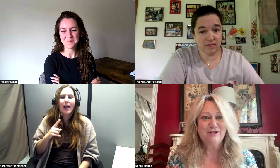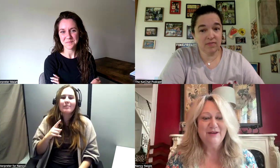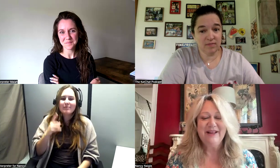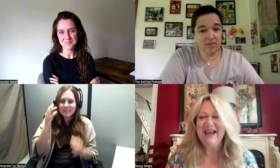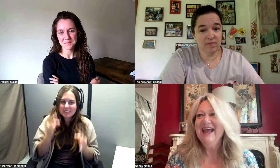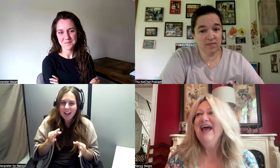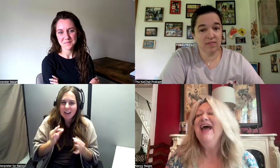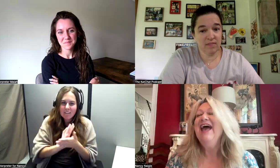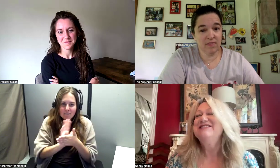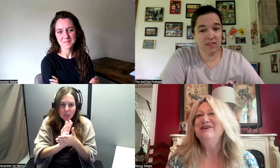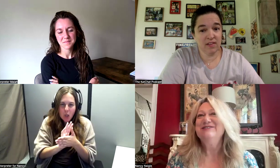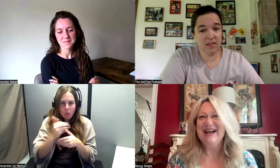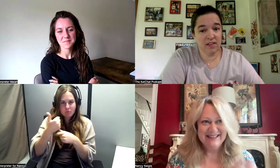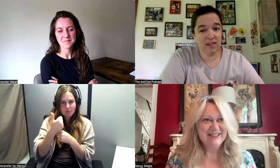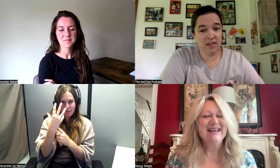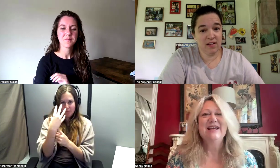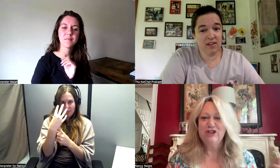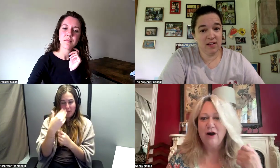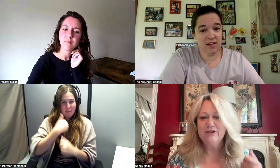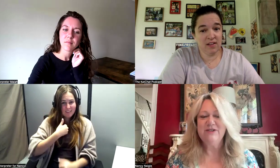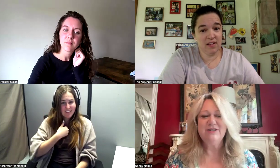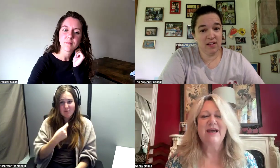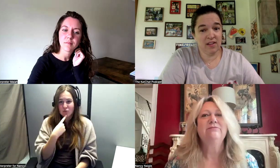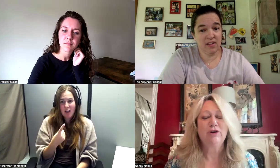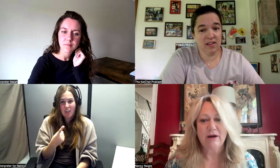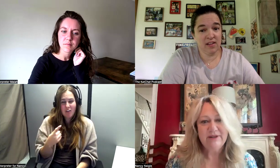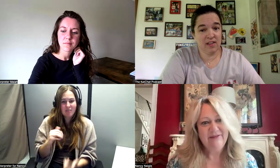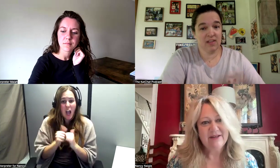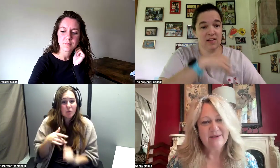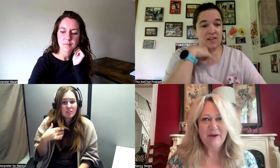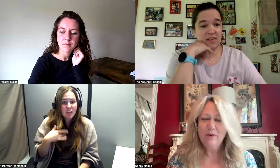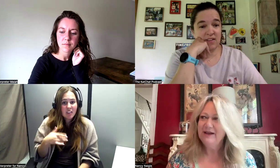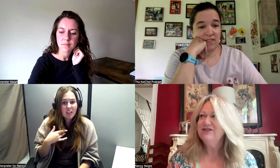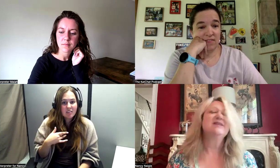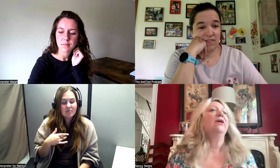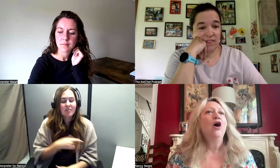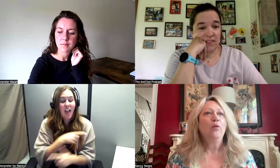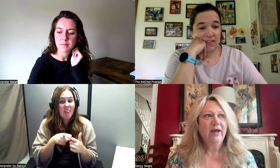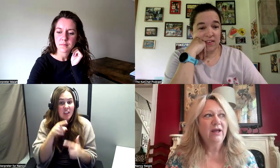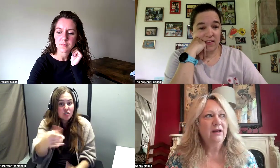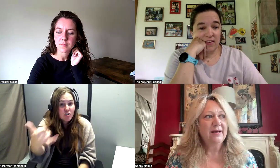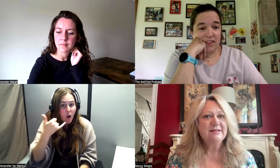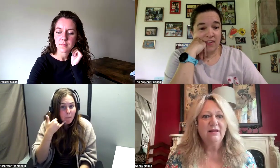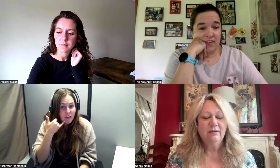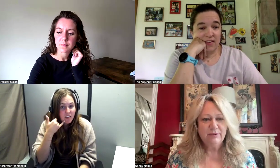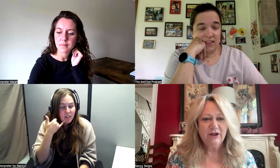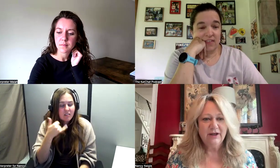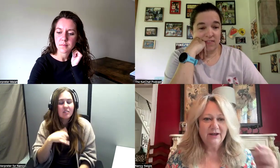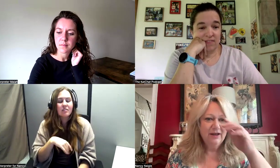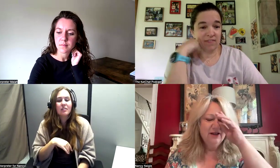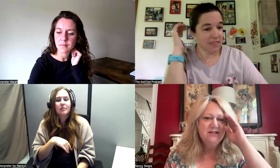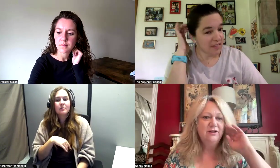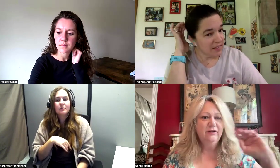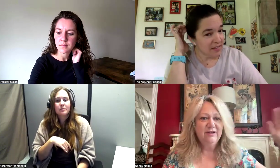the screenplay. And so she gets it and she calls me and she's like, "You're not going to believe this." I'm like, "What?" And she said, "When I sent the